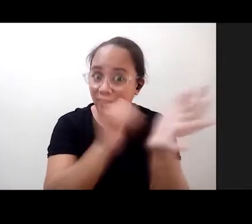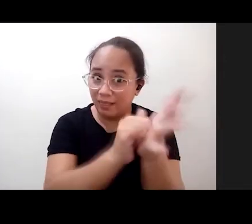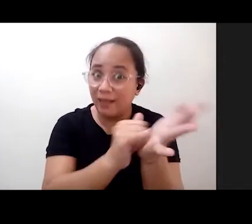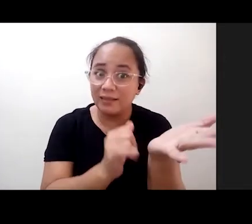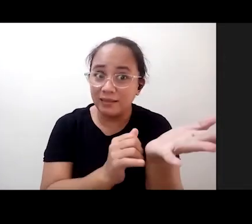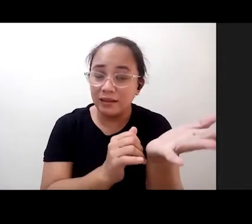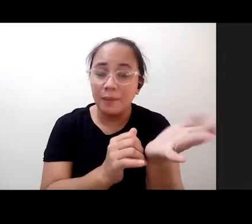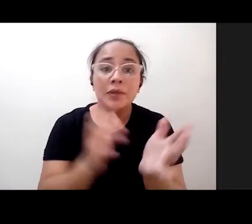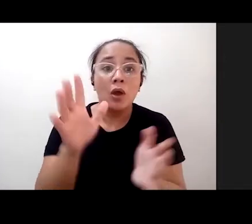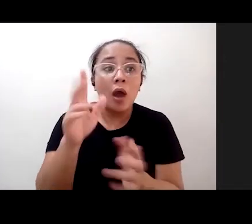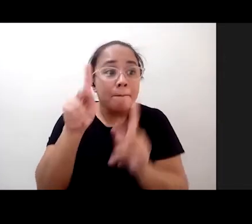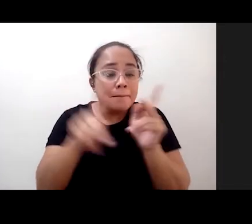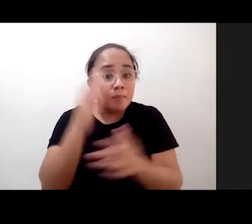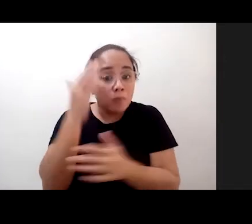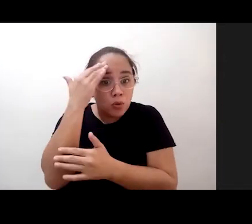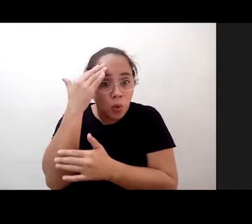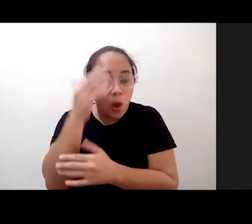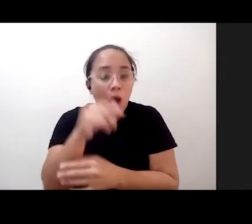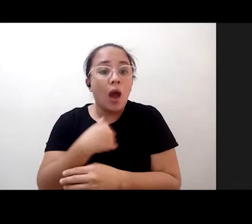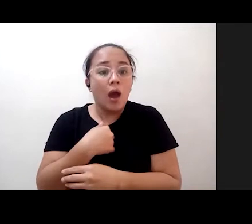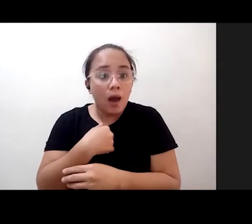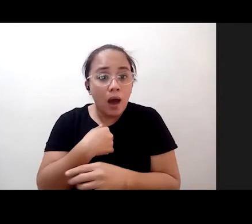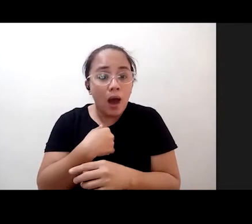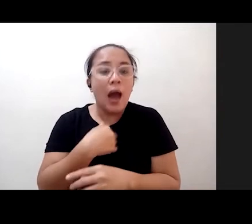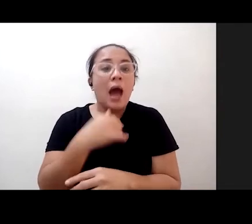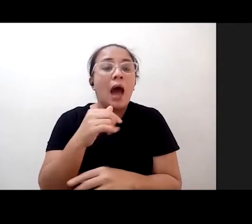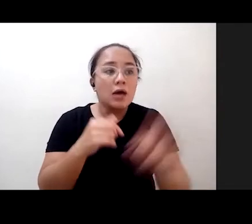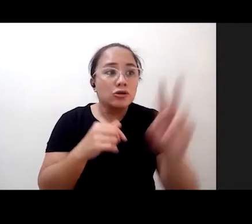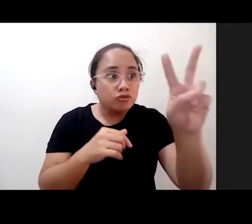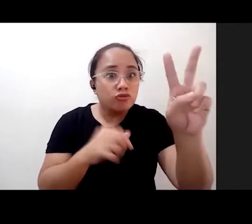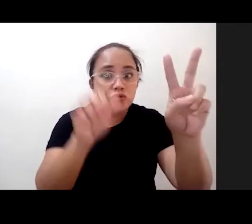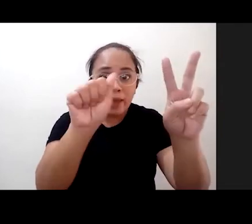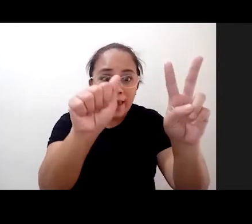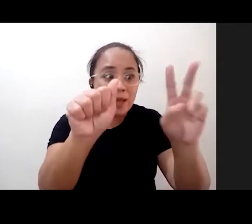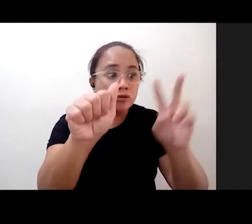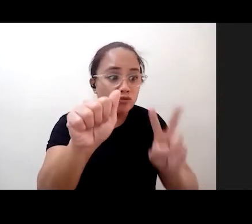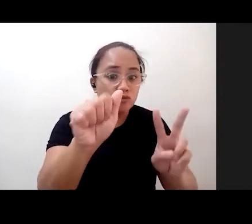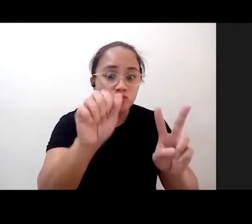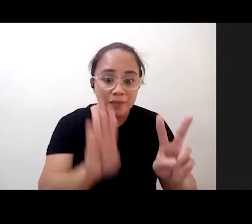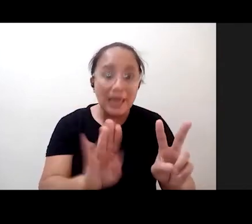that it's the same, 2A and 2B have the same meaning.